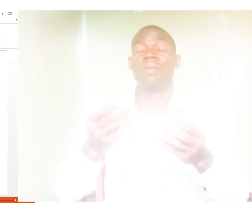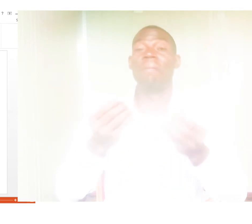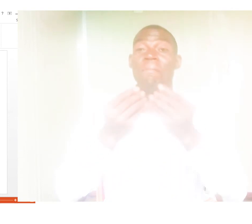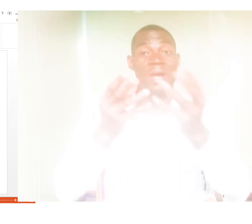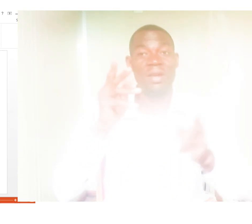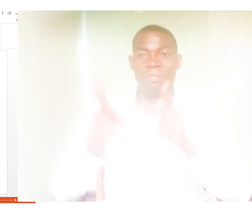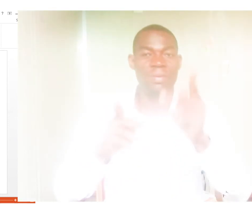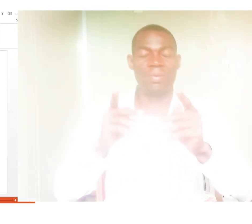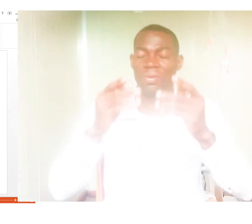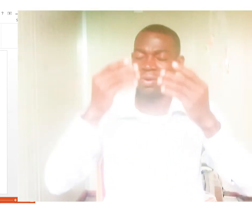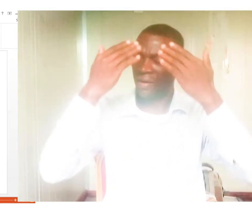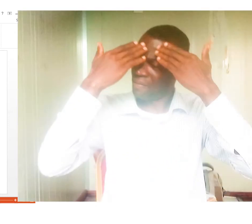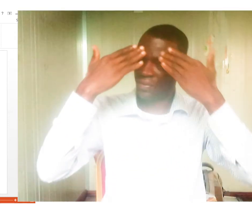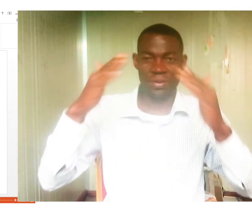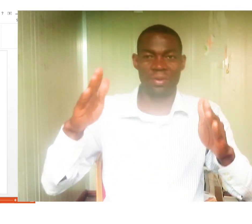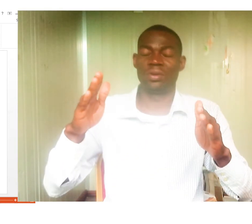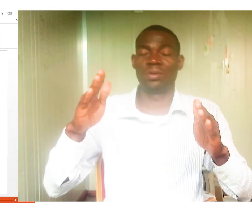aware